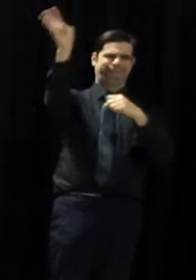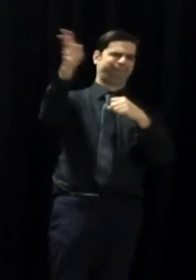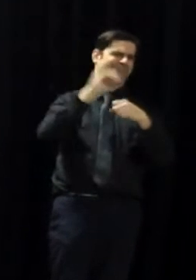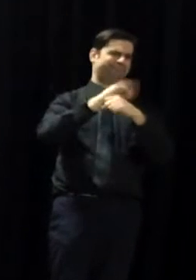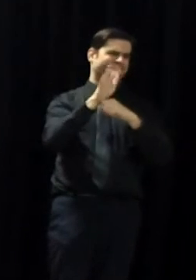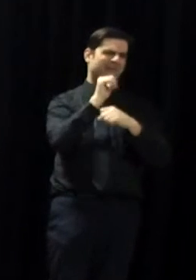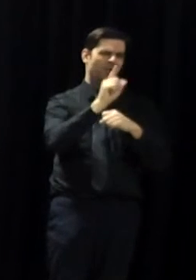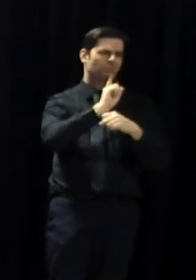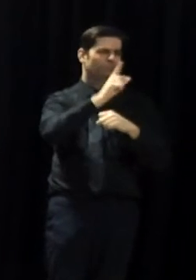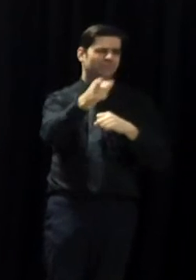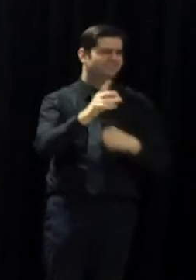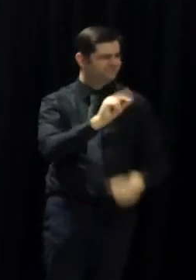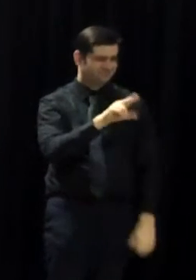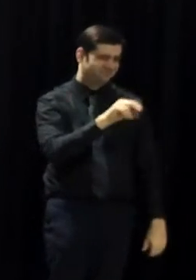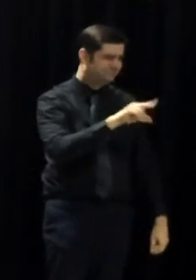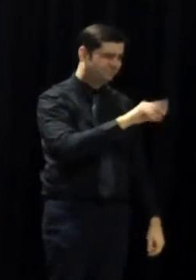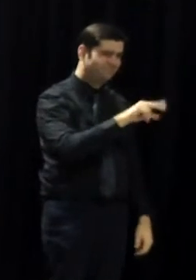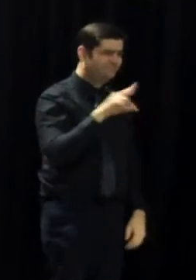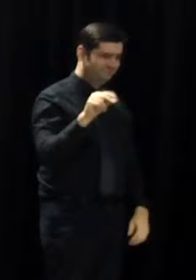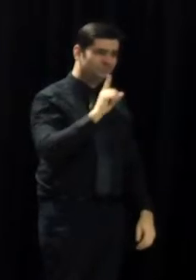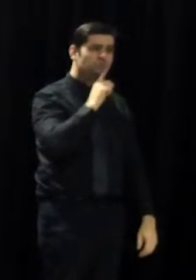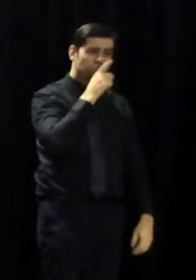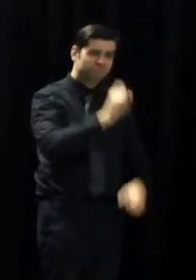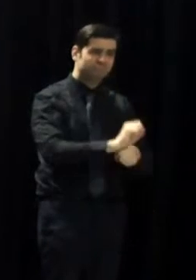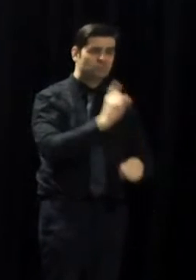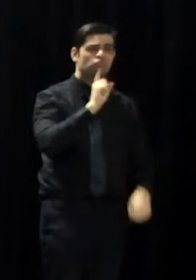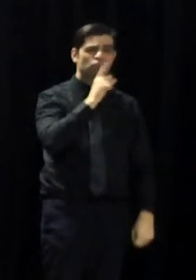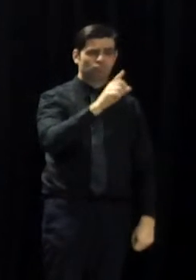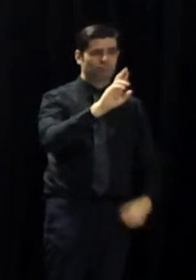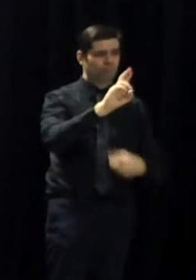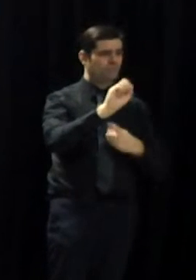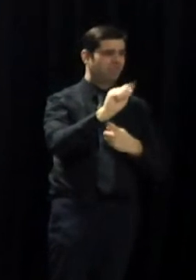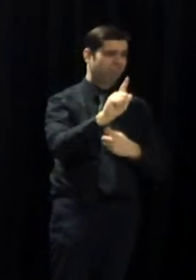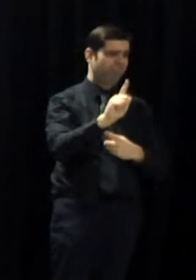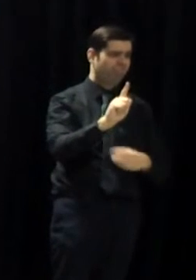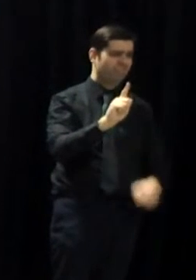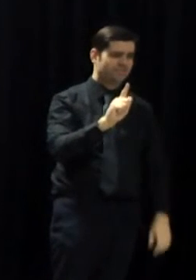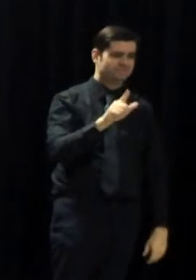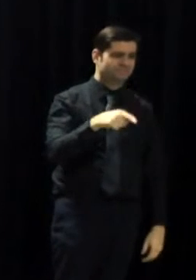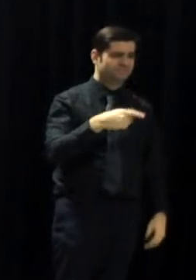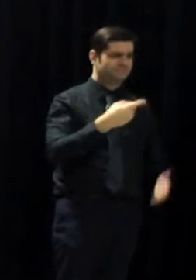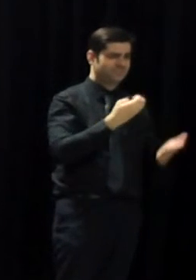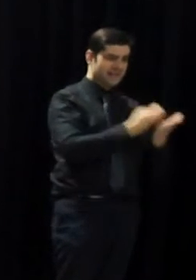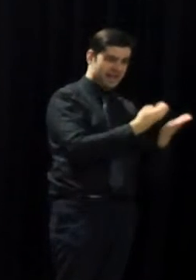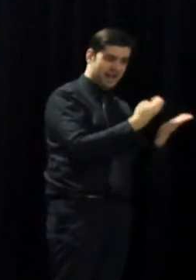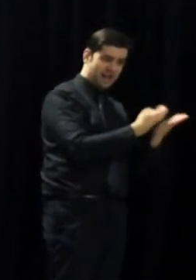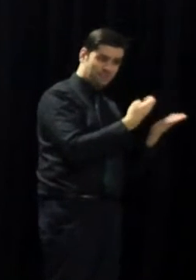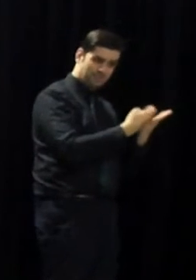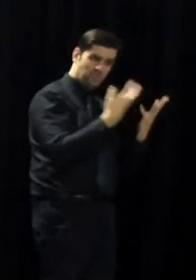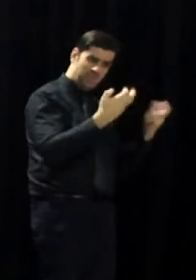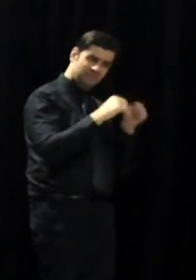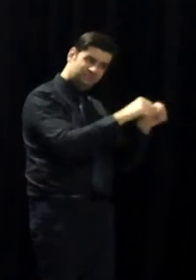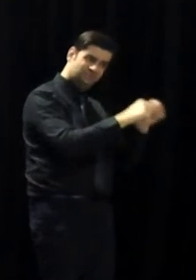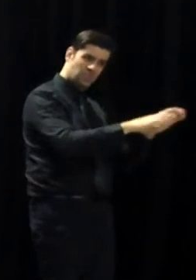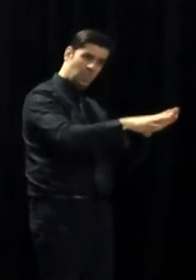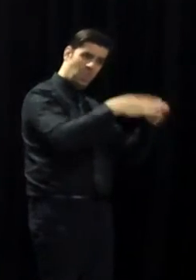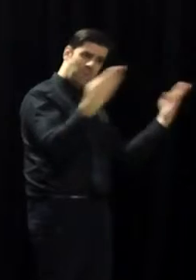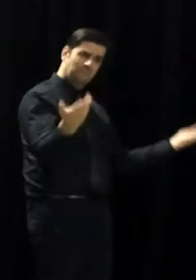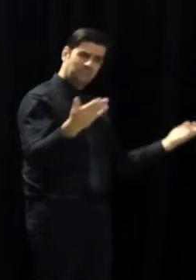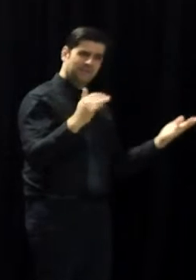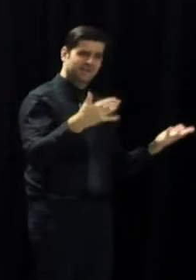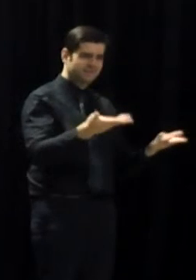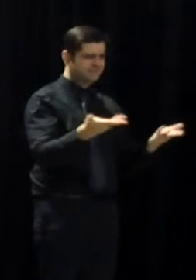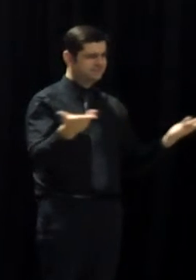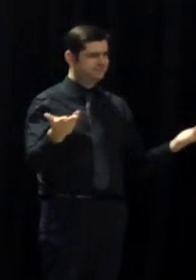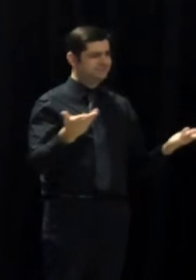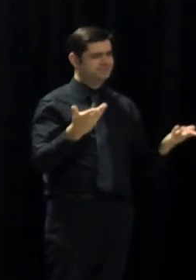going in the right direction so we keep our economy open and we continue to get through this as we have the vaccination